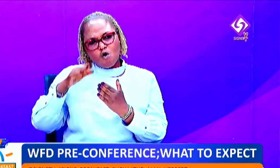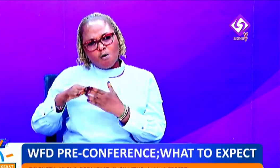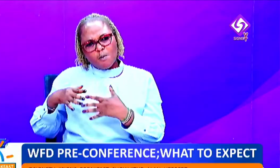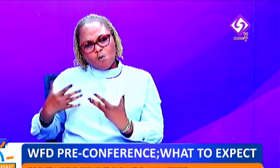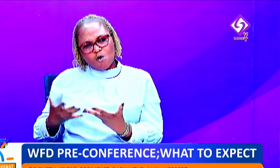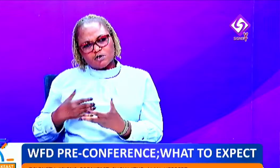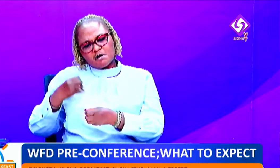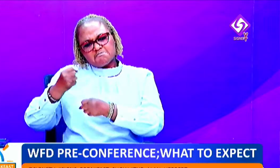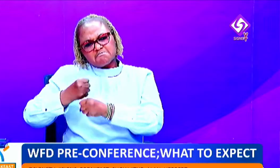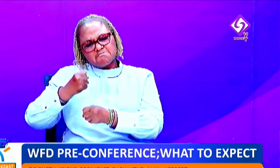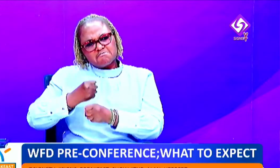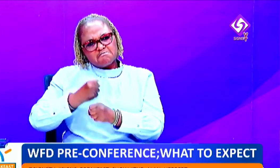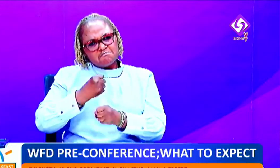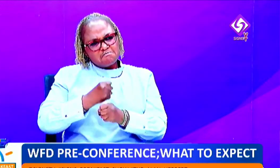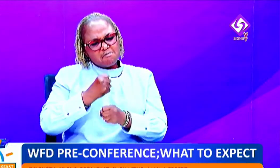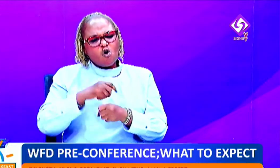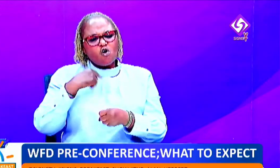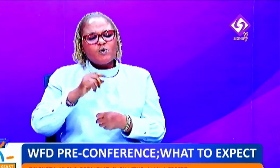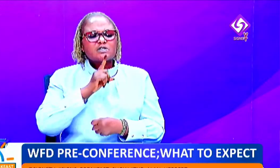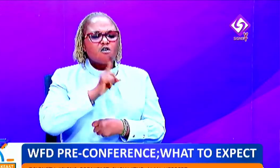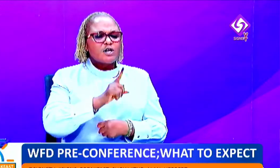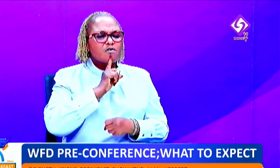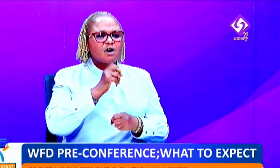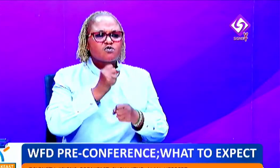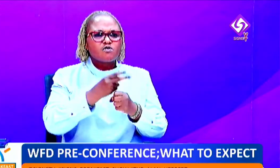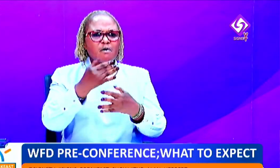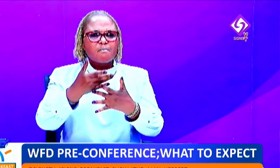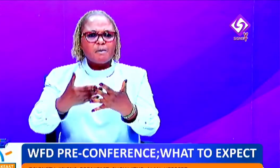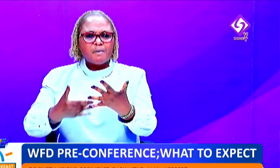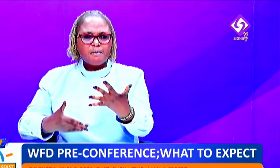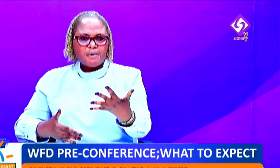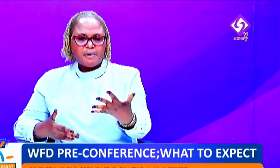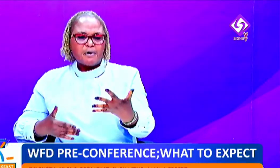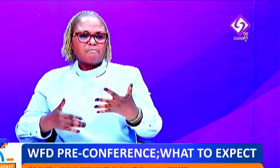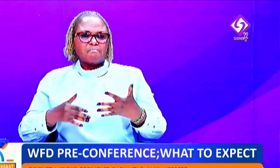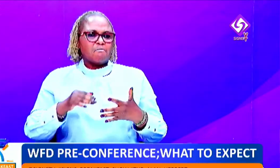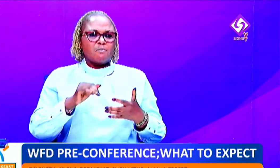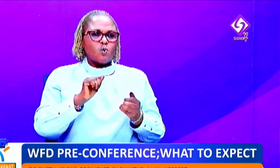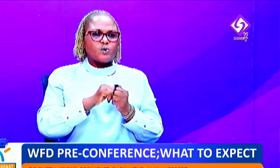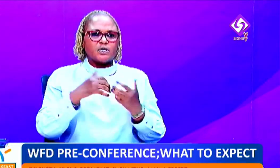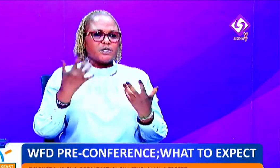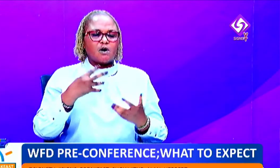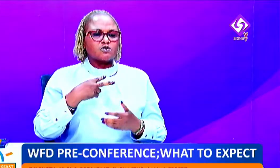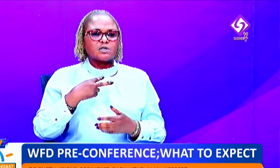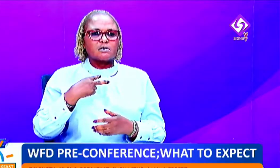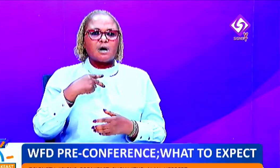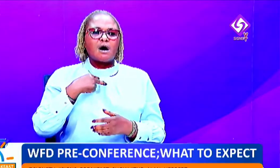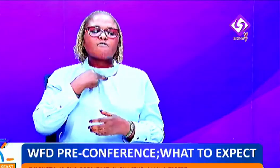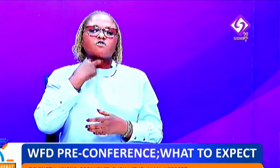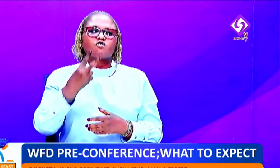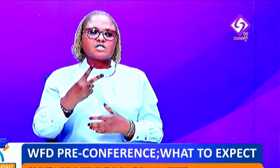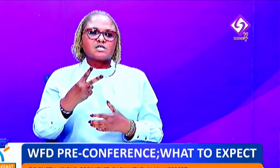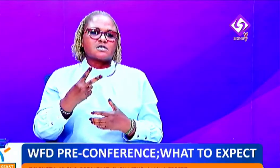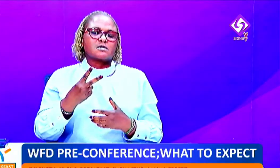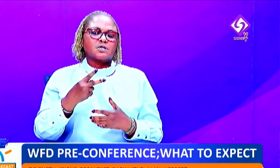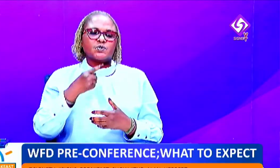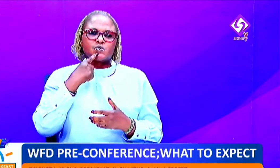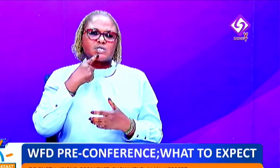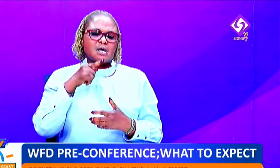household. At home, you will find that they are delegated with this unpaid pair work. You will be the house help of that family. You will be, when people are having